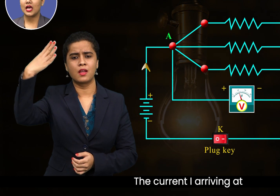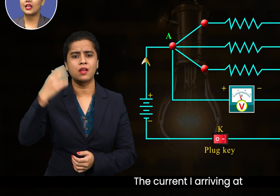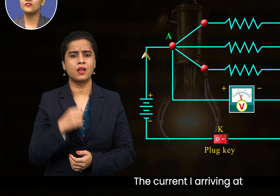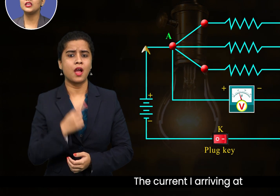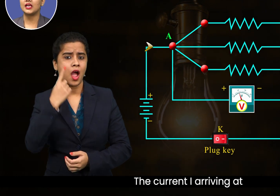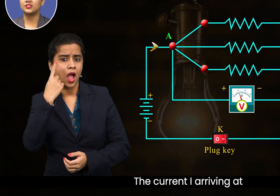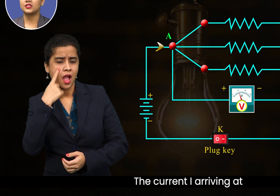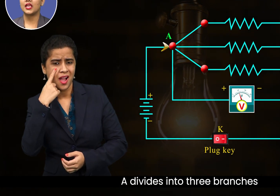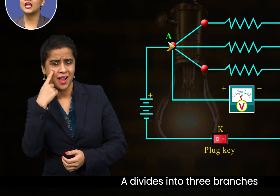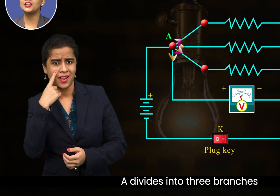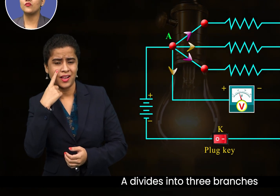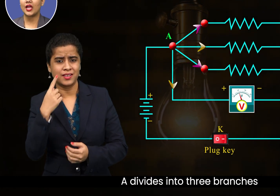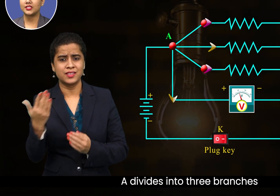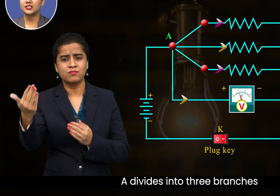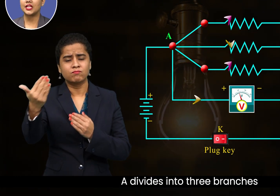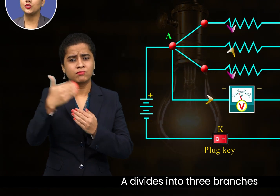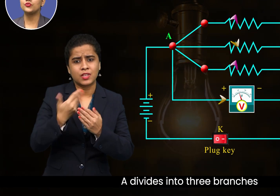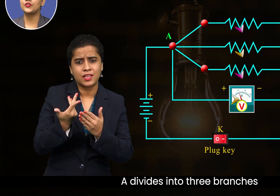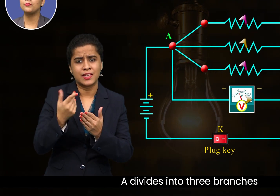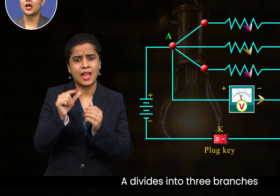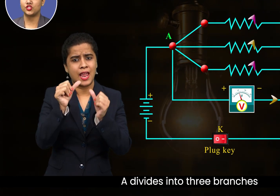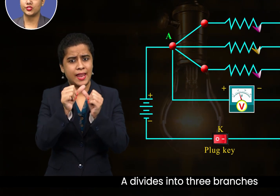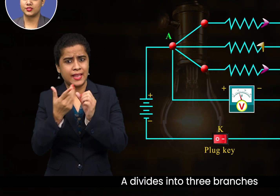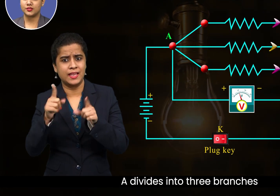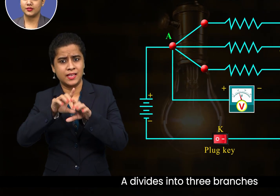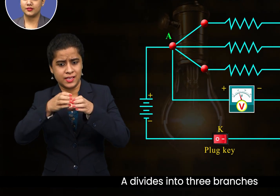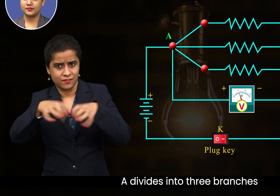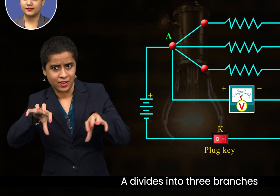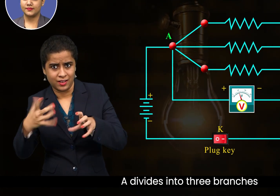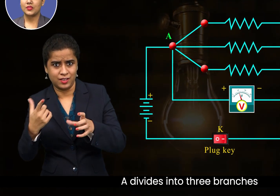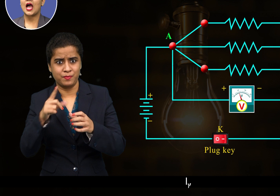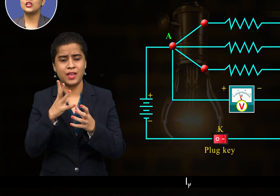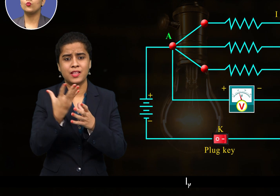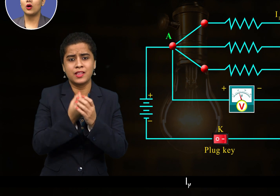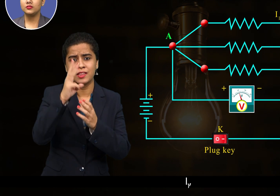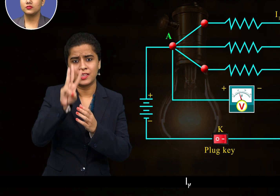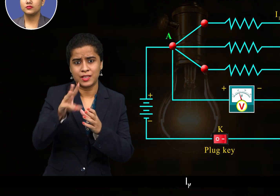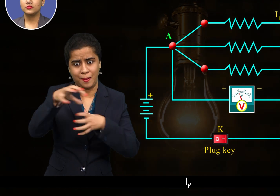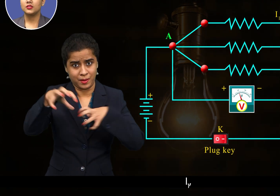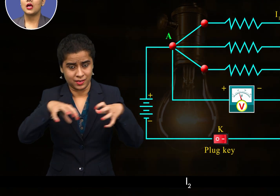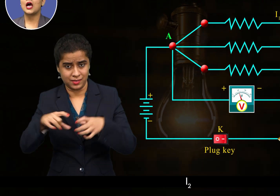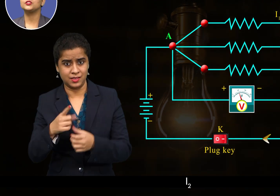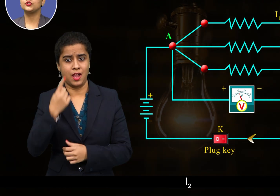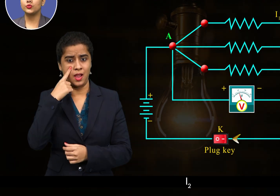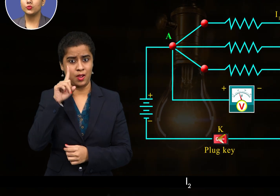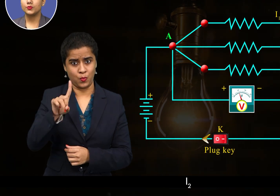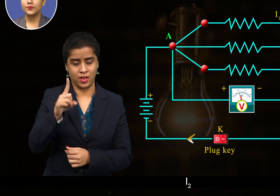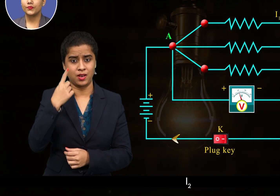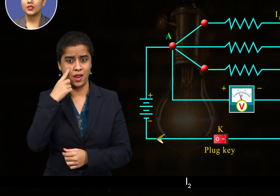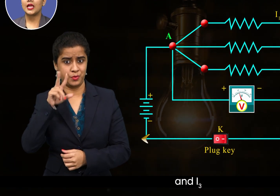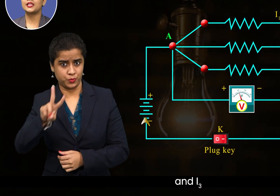I arriving at A divides into three branches: I1,